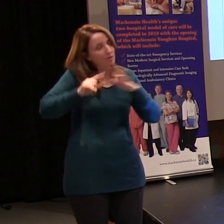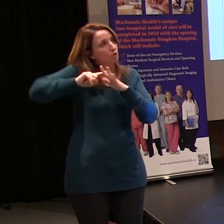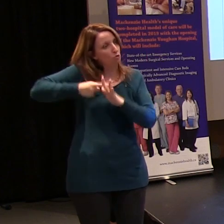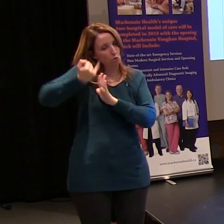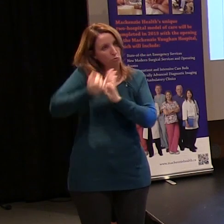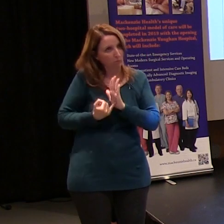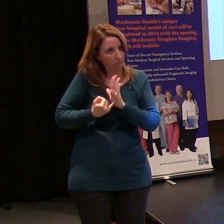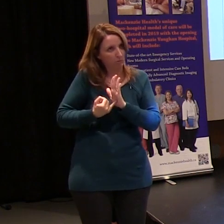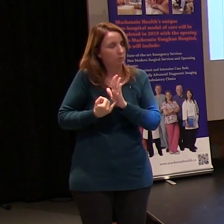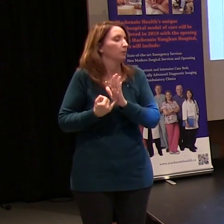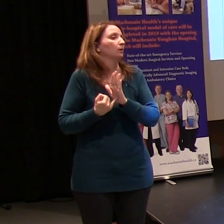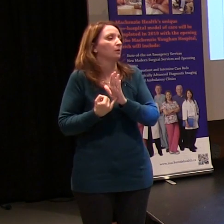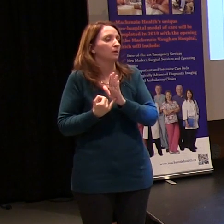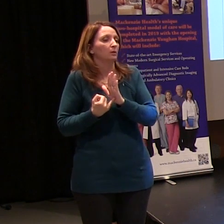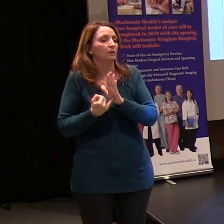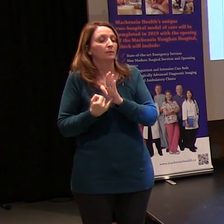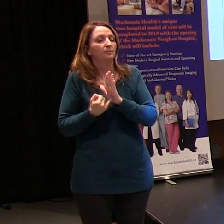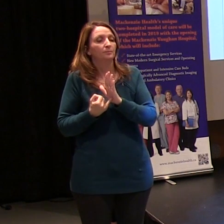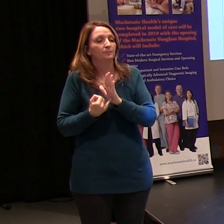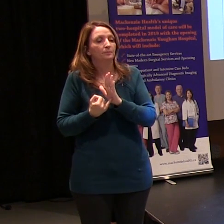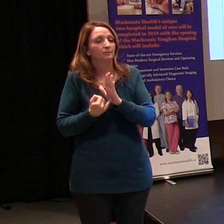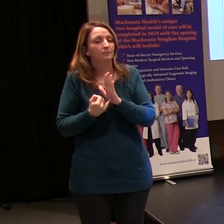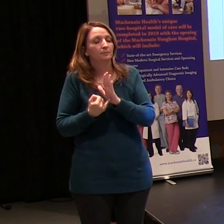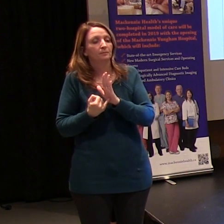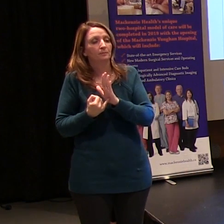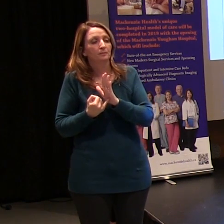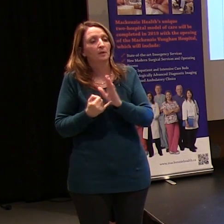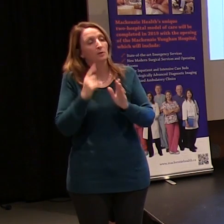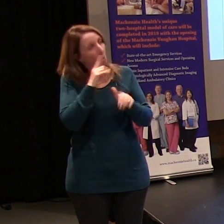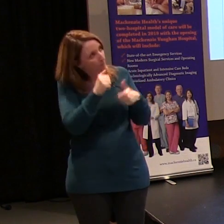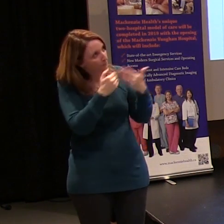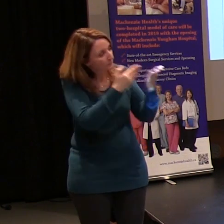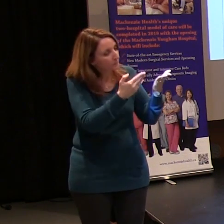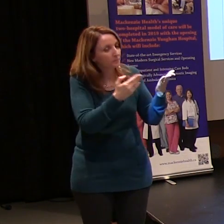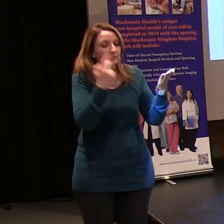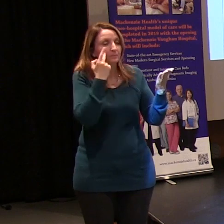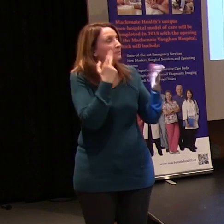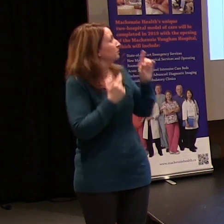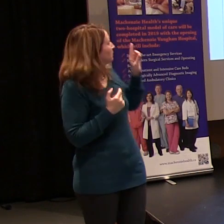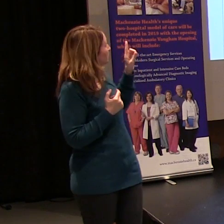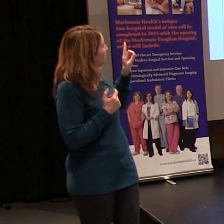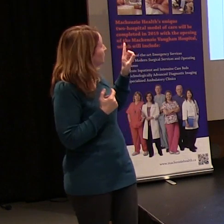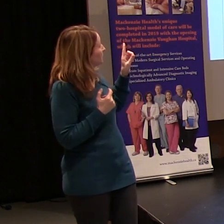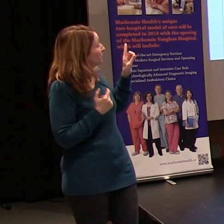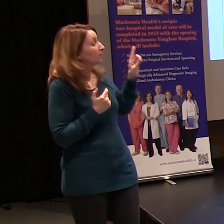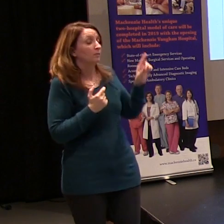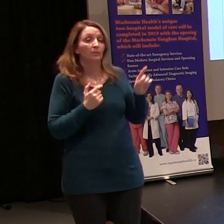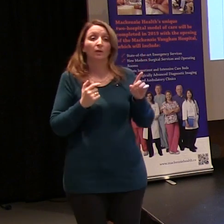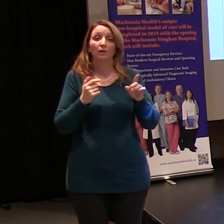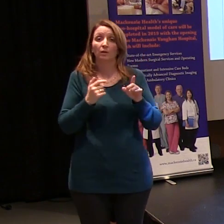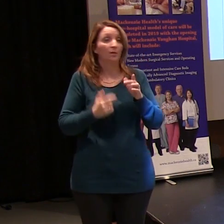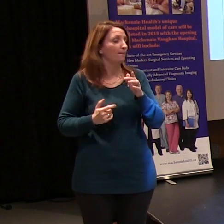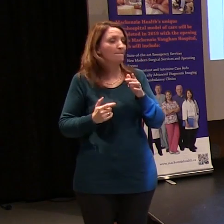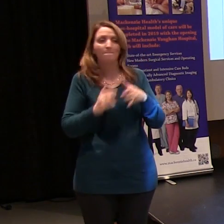point. And what we're taking from the start point, we're taking two things. One, the main hospital building will